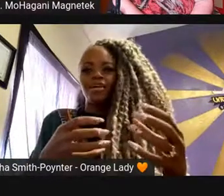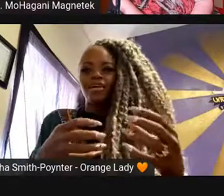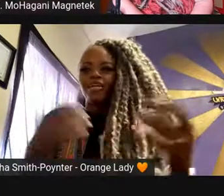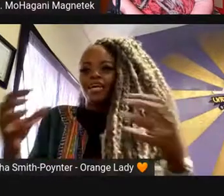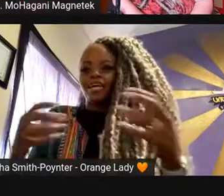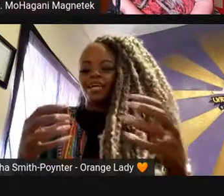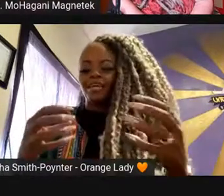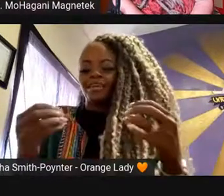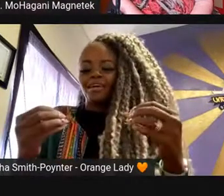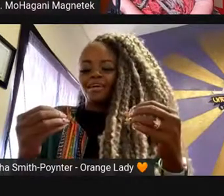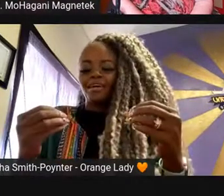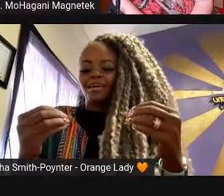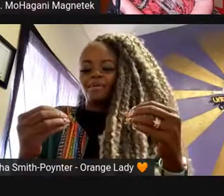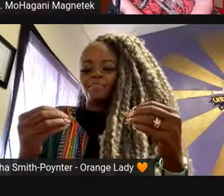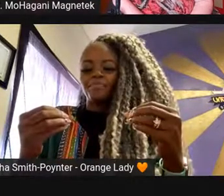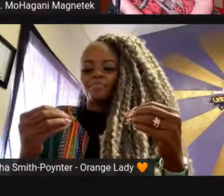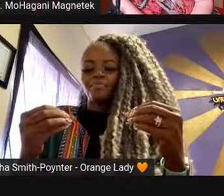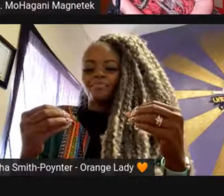movement